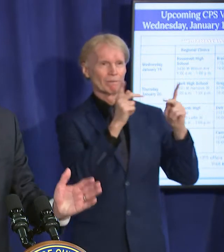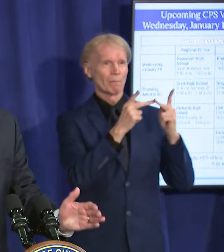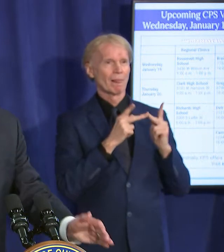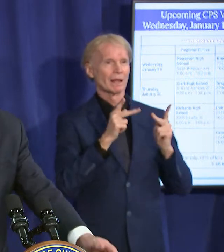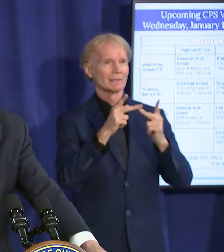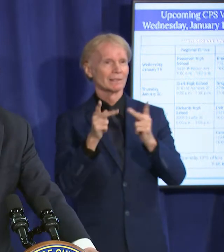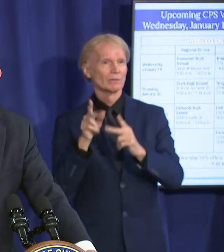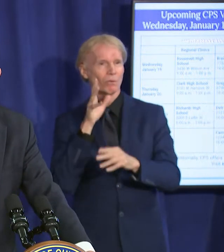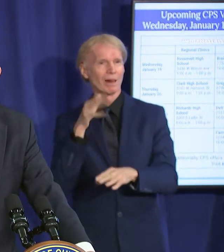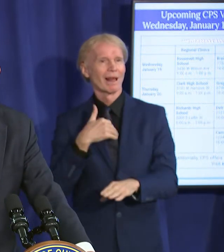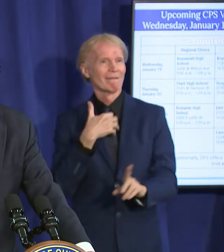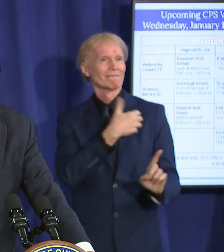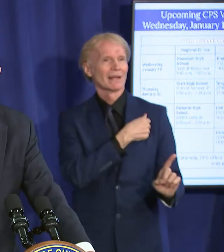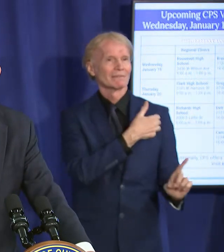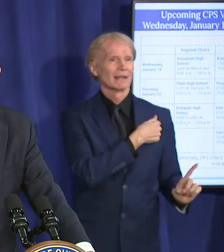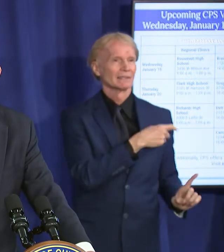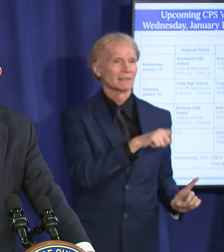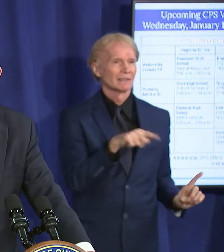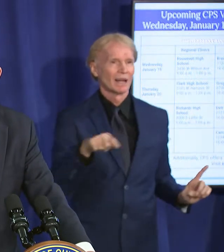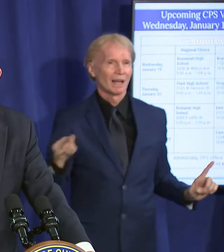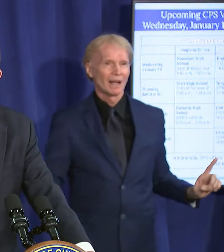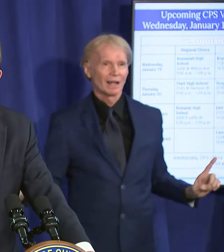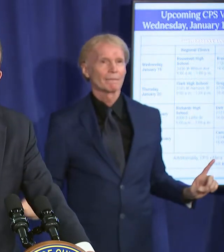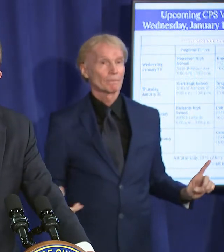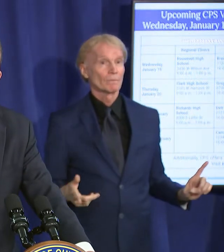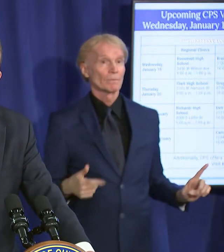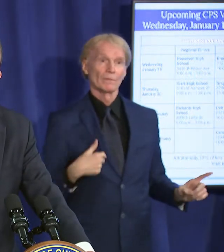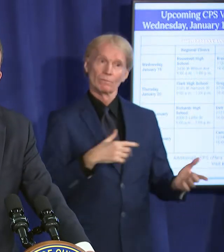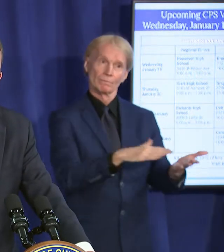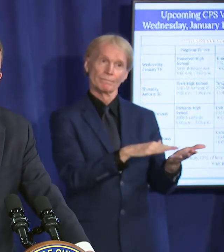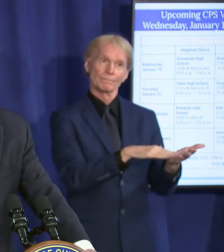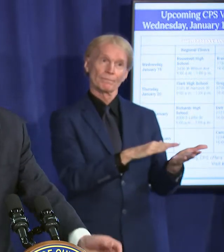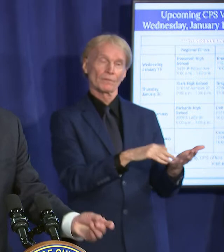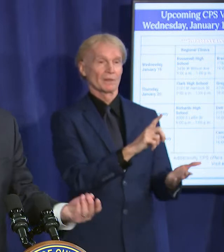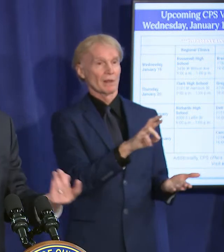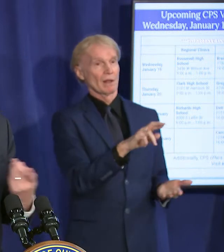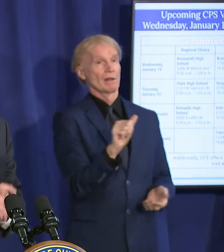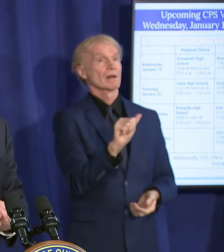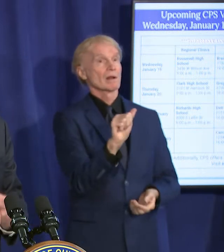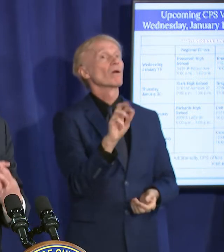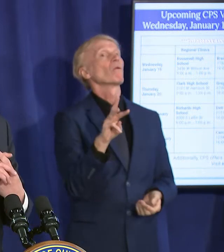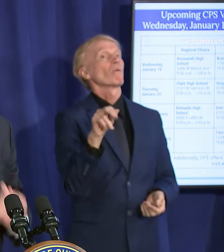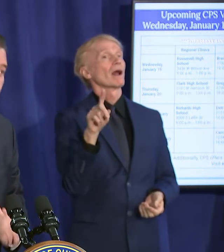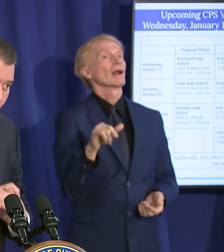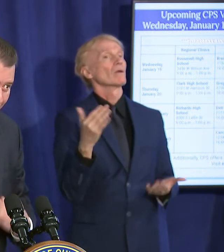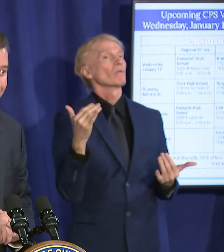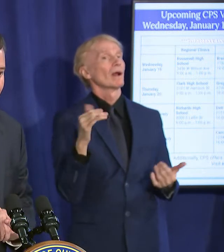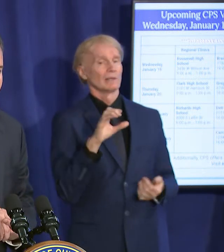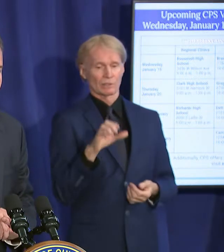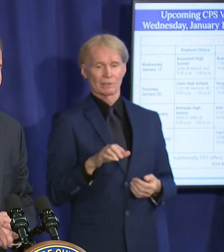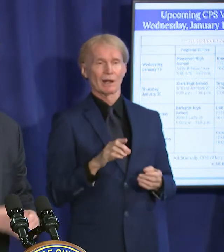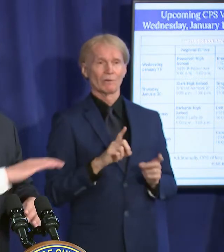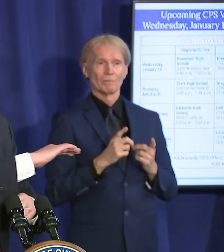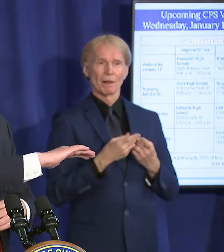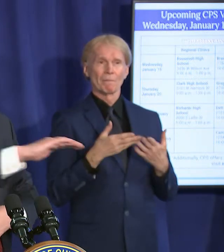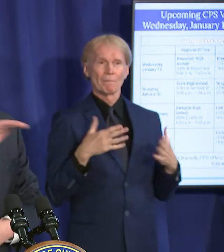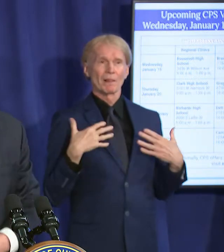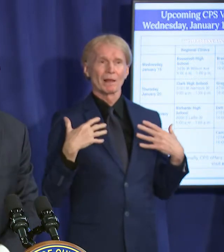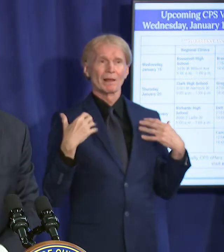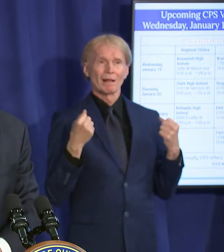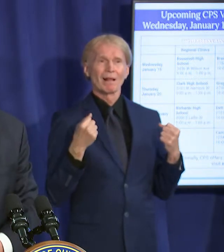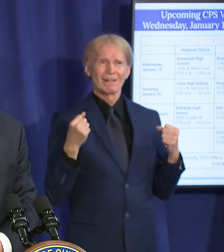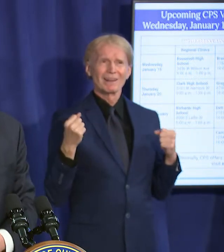I can't continue, I can't stop complimenting Dr. Arwady and her leadership. I mean, CDPH is doing home vaccinations. We